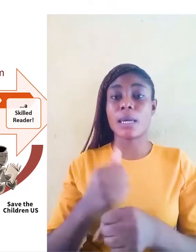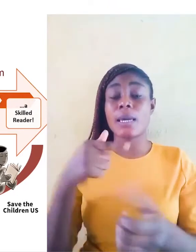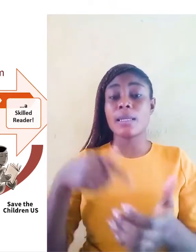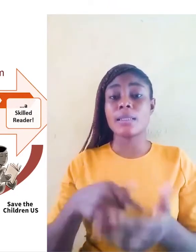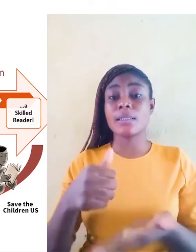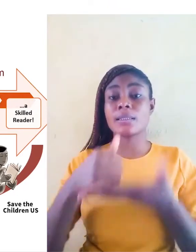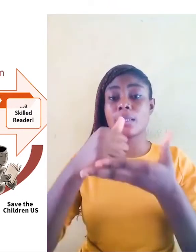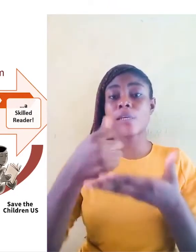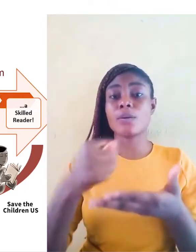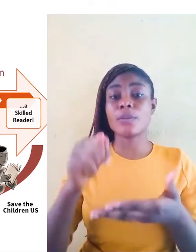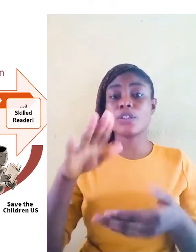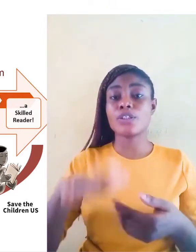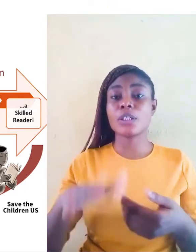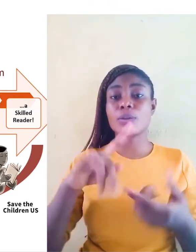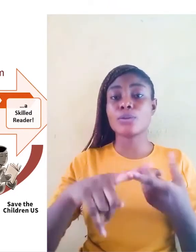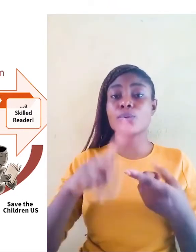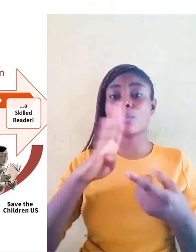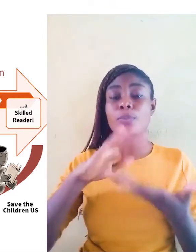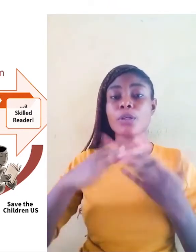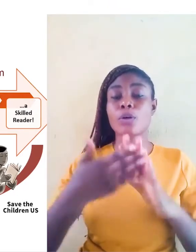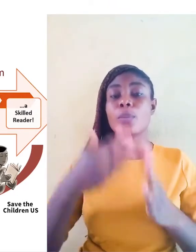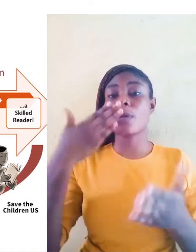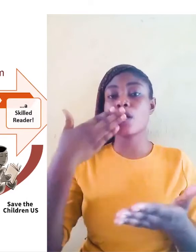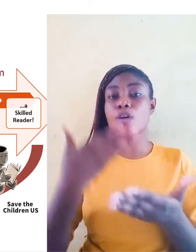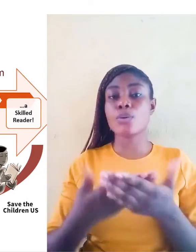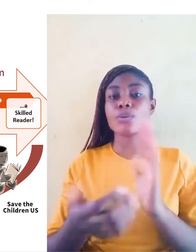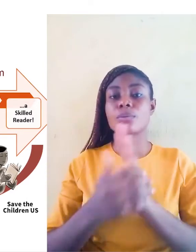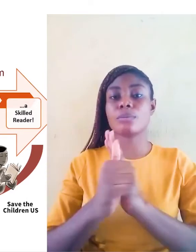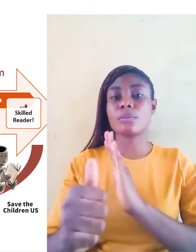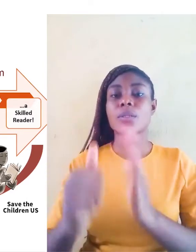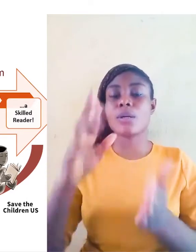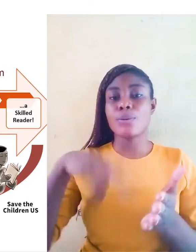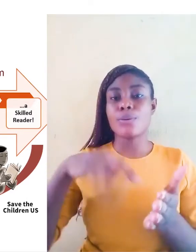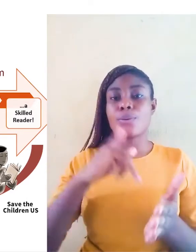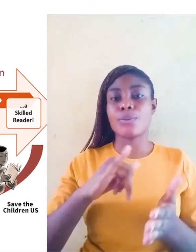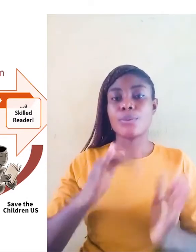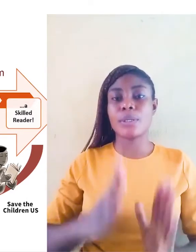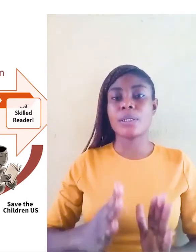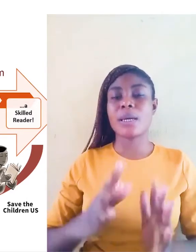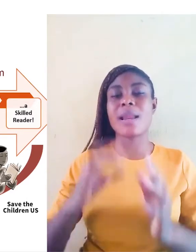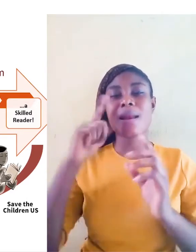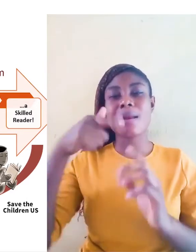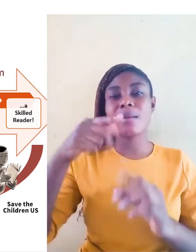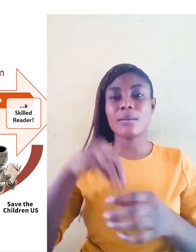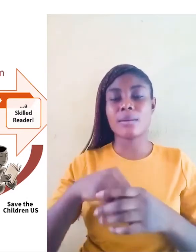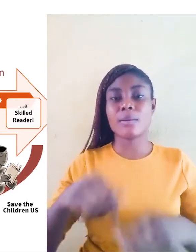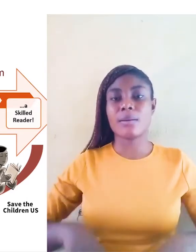child to become a skilled reader later in life.